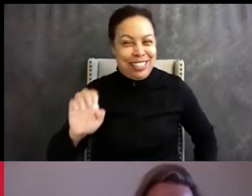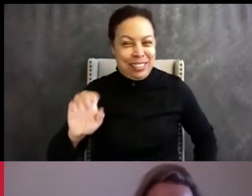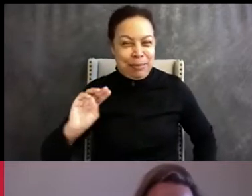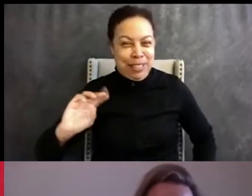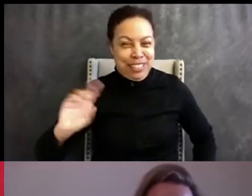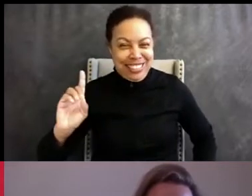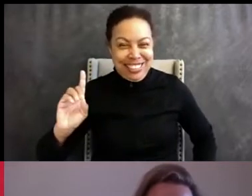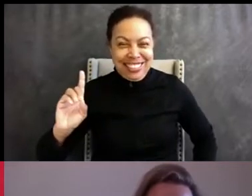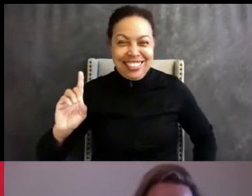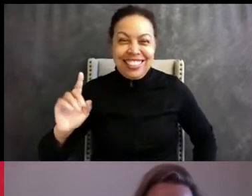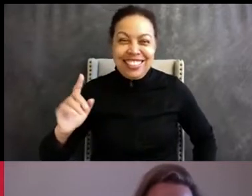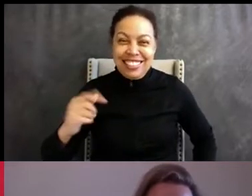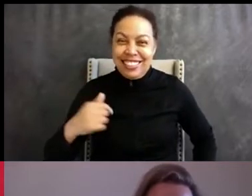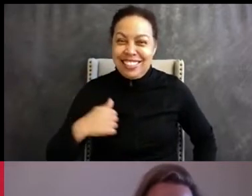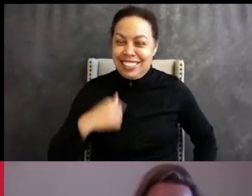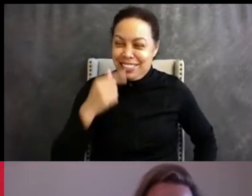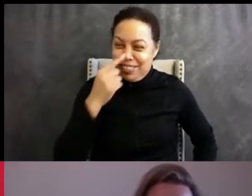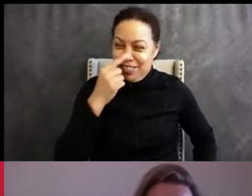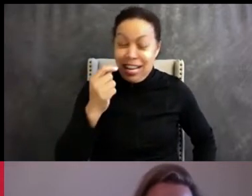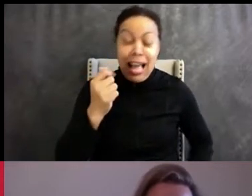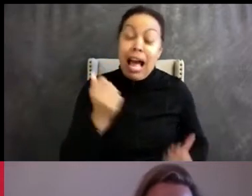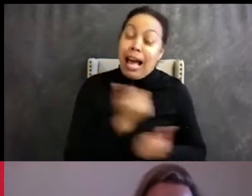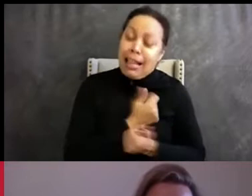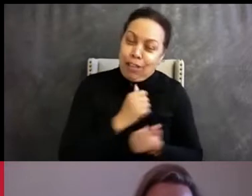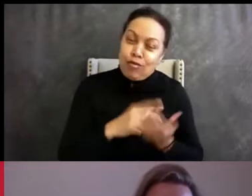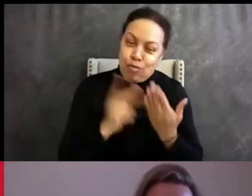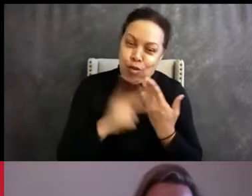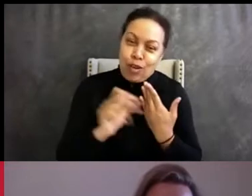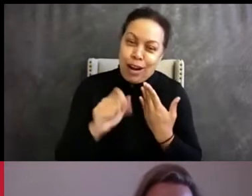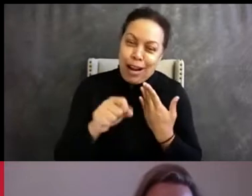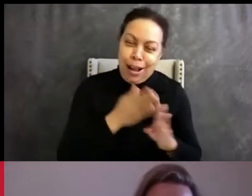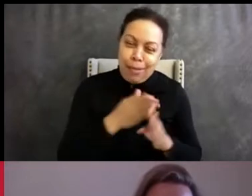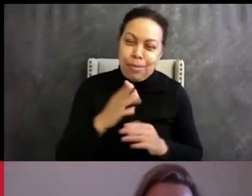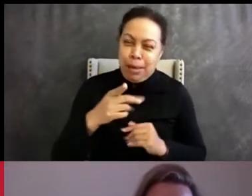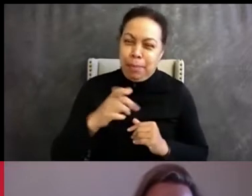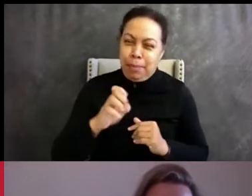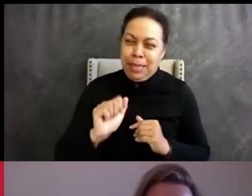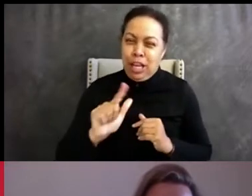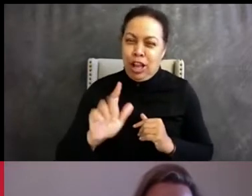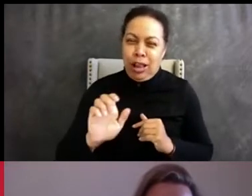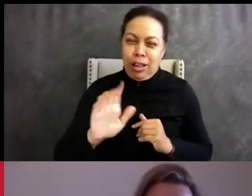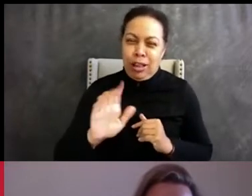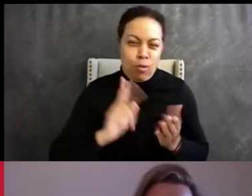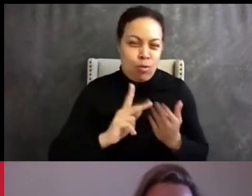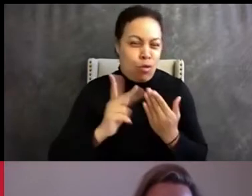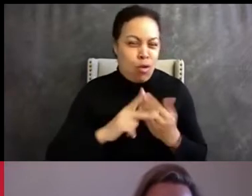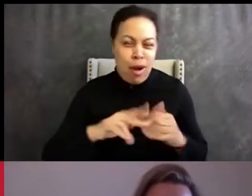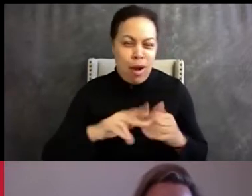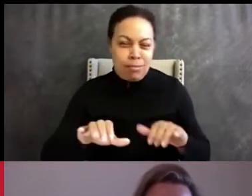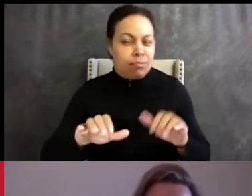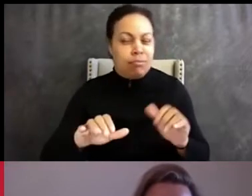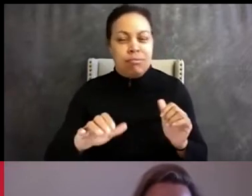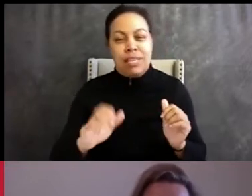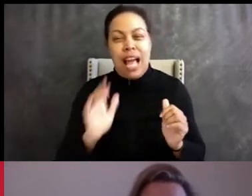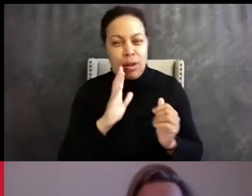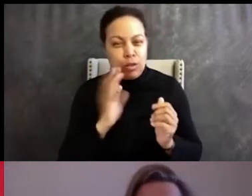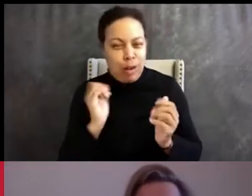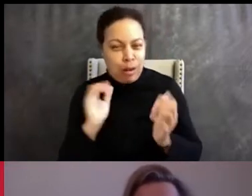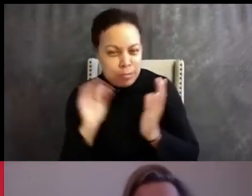I am interested. I love the programming that Peale does, and it's been something that pops regularly into my life